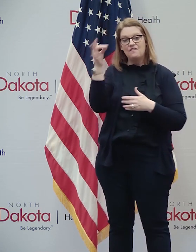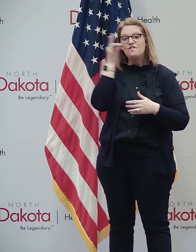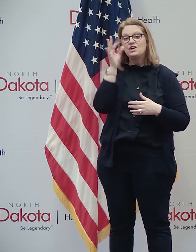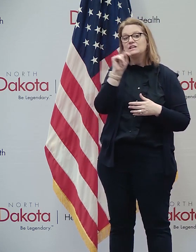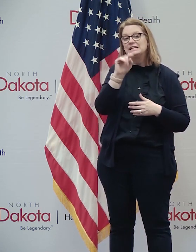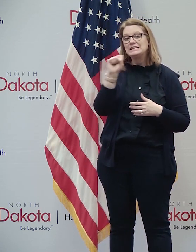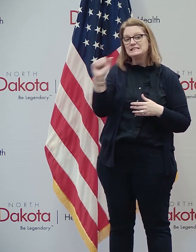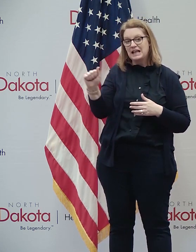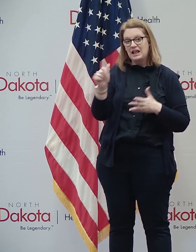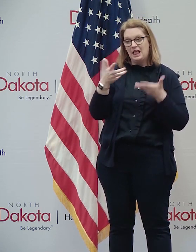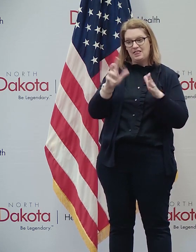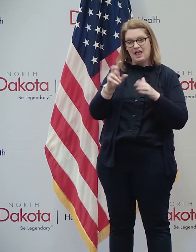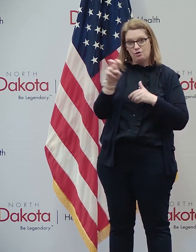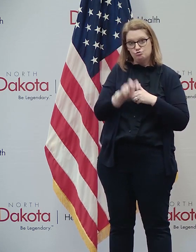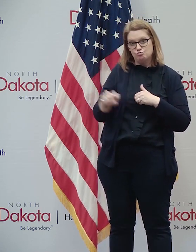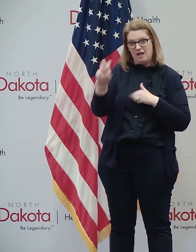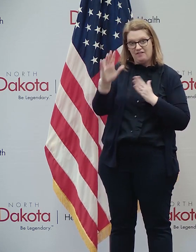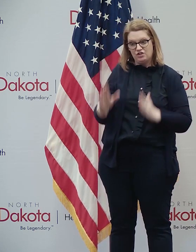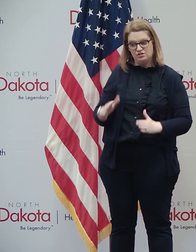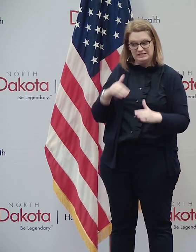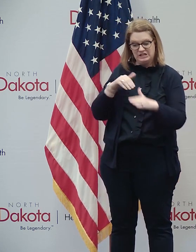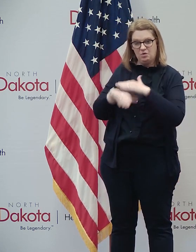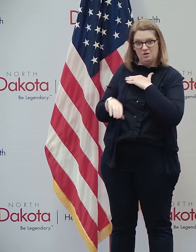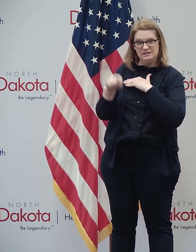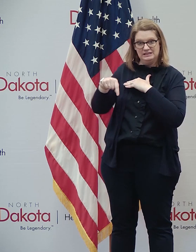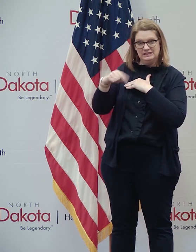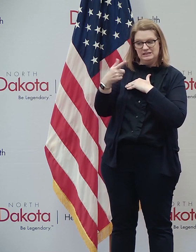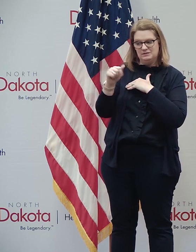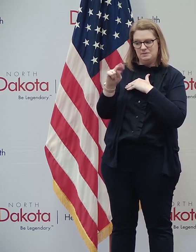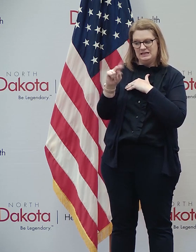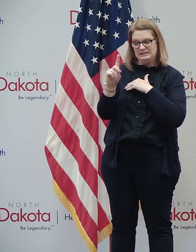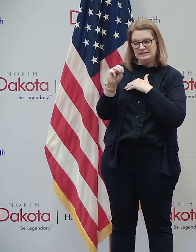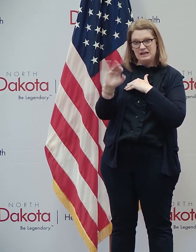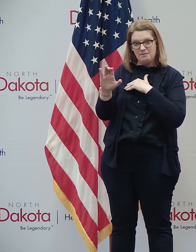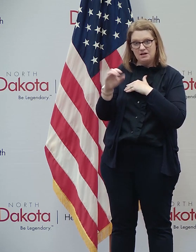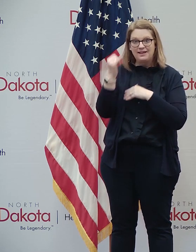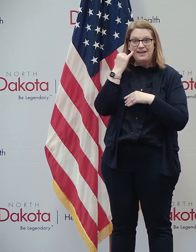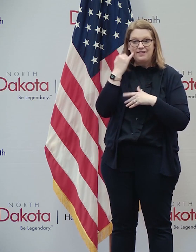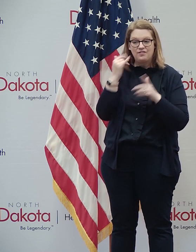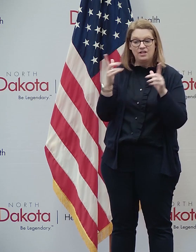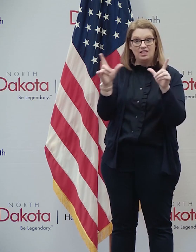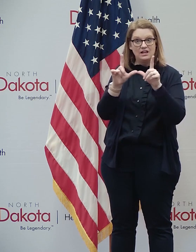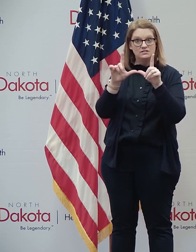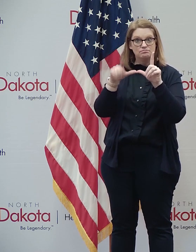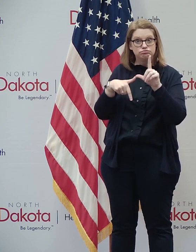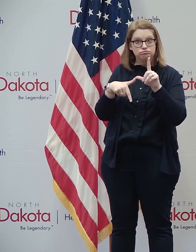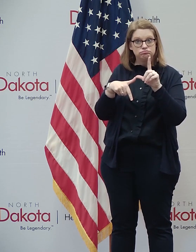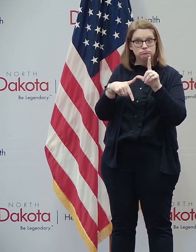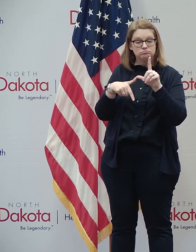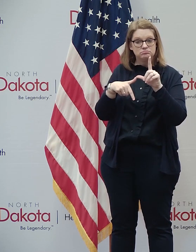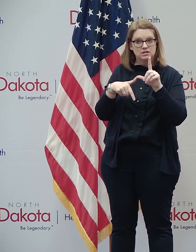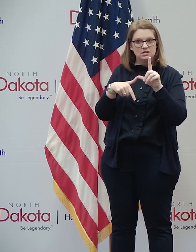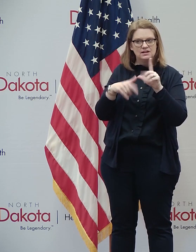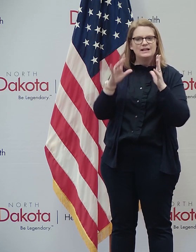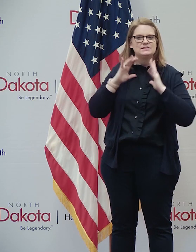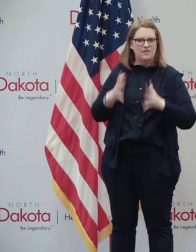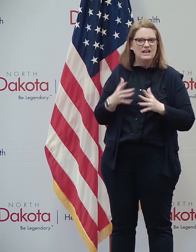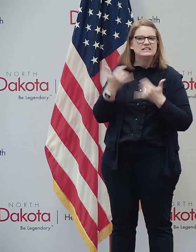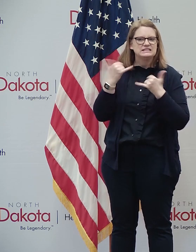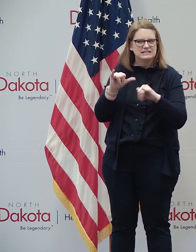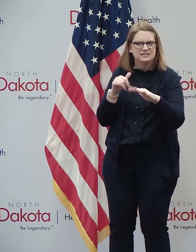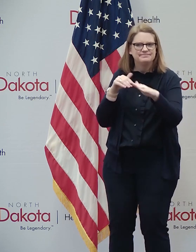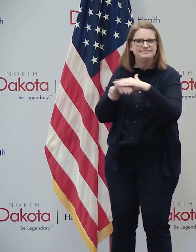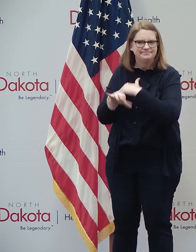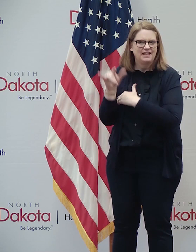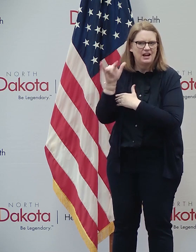allow travelers to board a plane right now during this pandemic with an expired driver's license. Again, so if yours expired